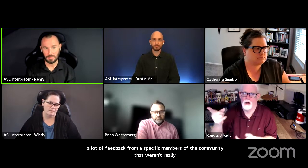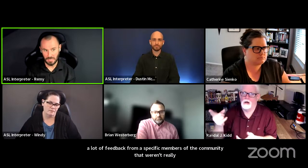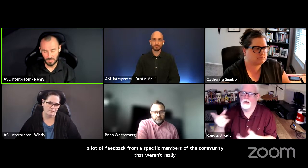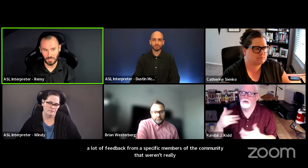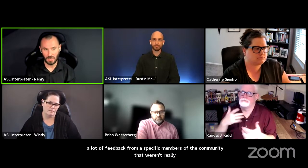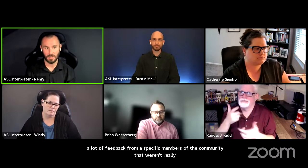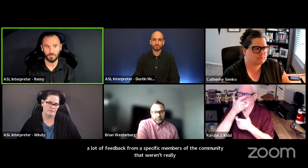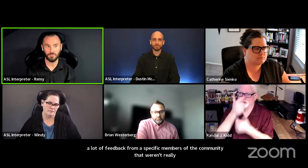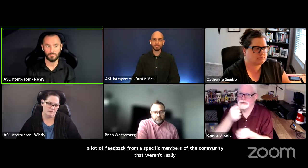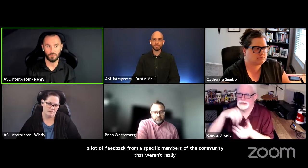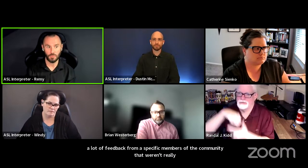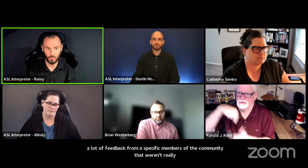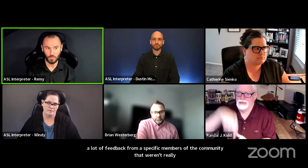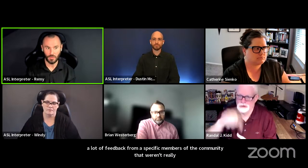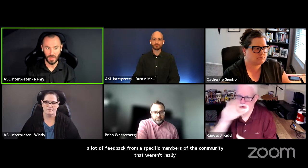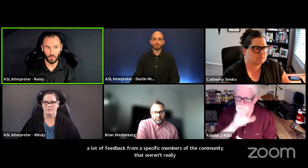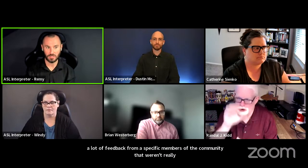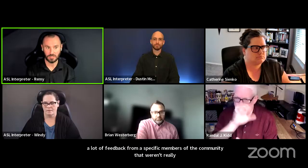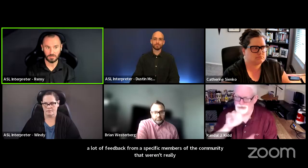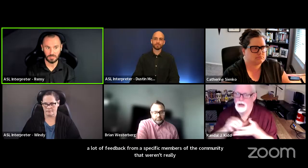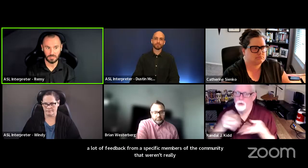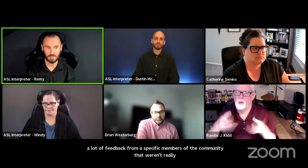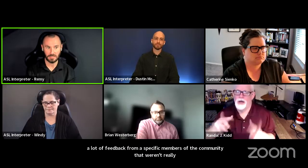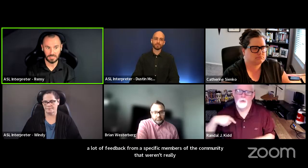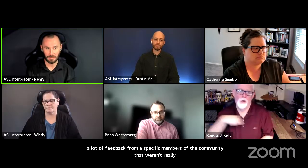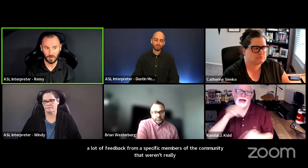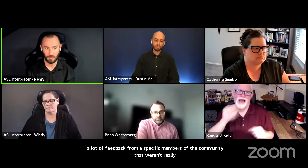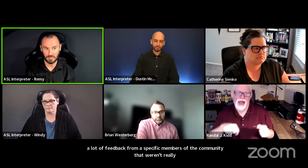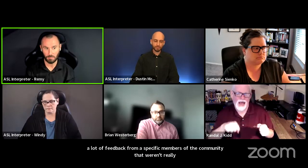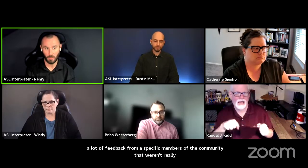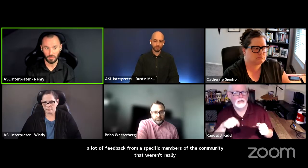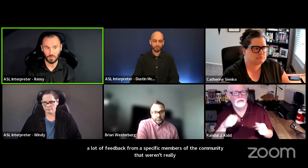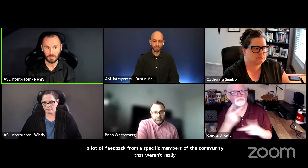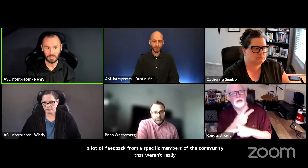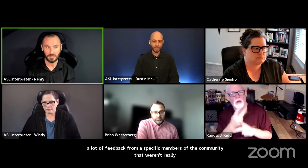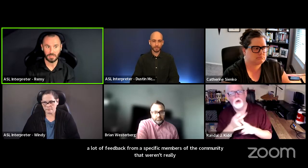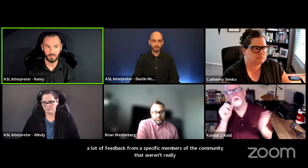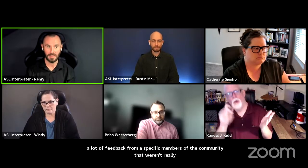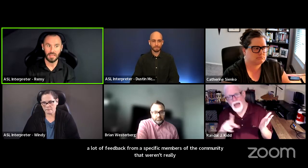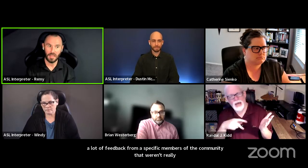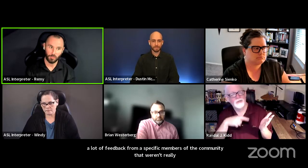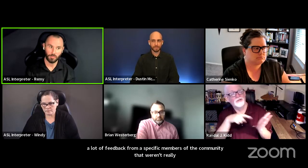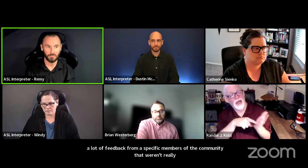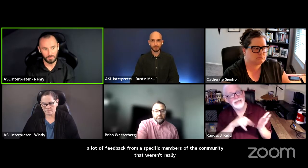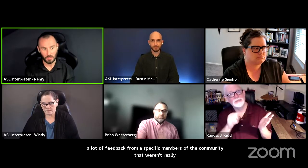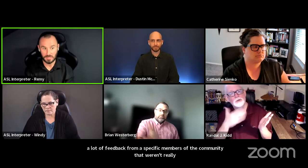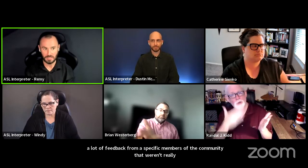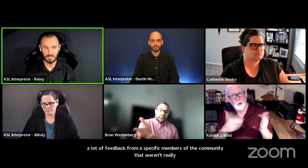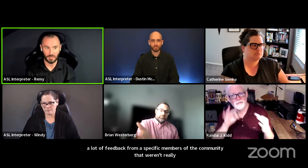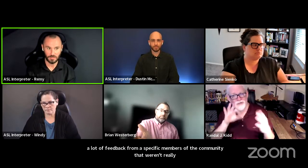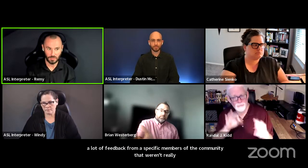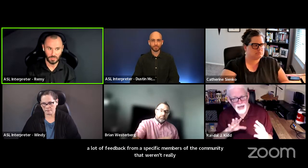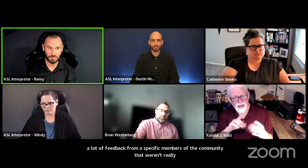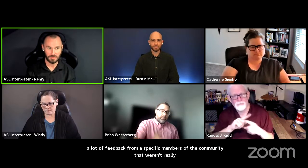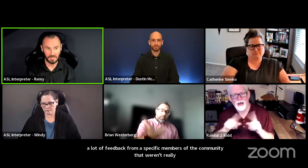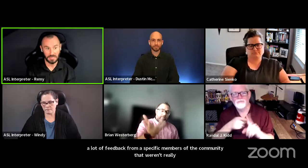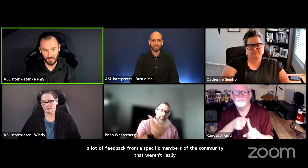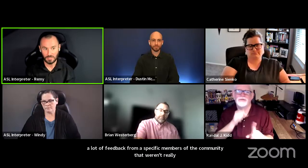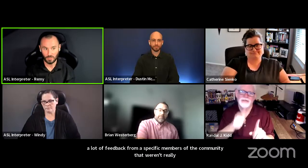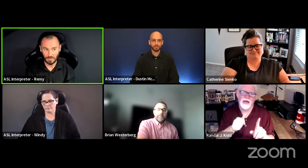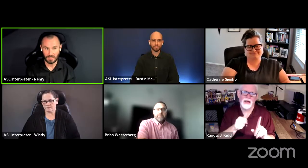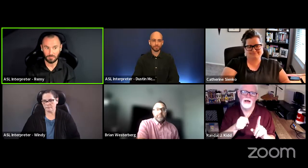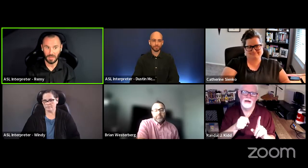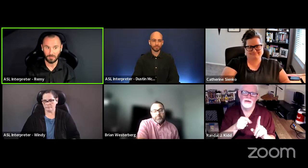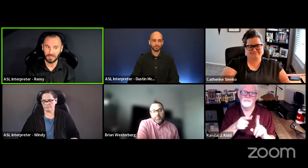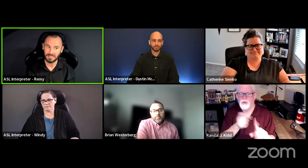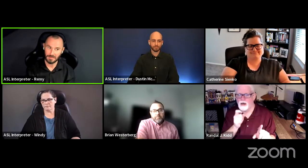had documentation of who that question is coming from, which part of the community is, we can help use it in our search and say, yeah,